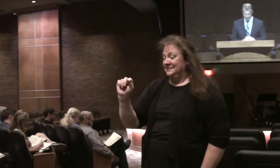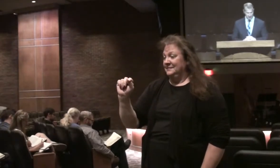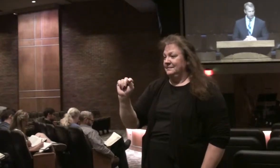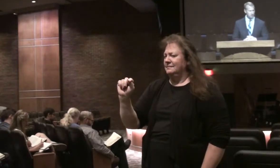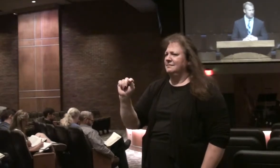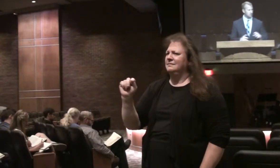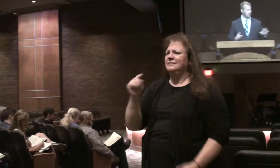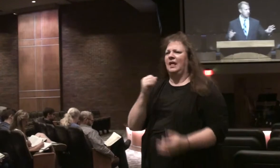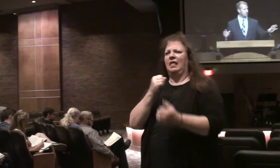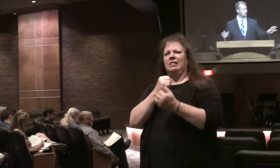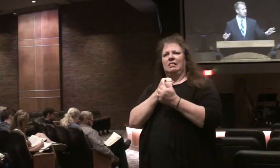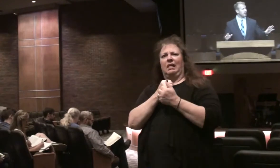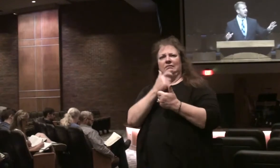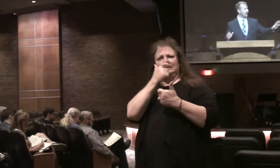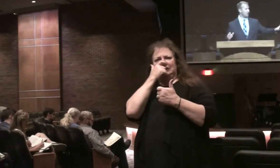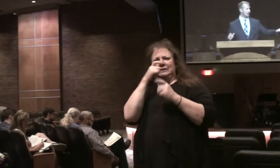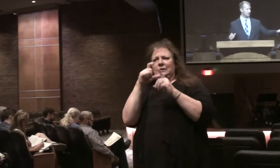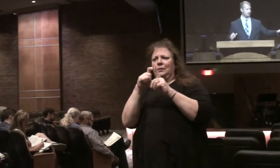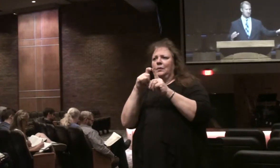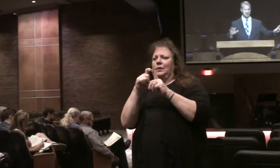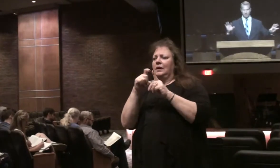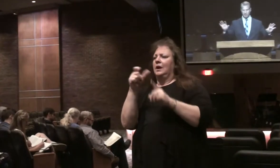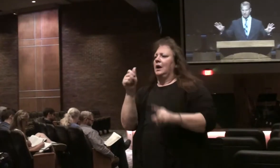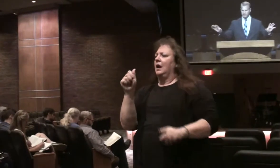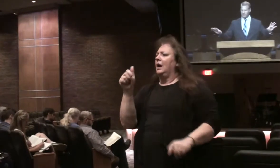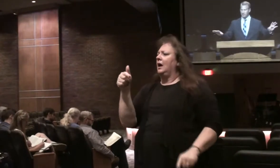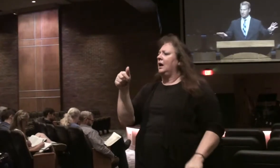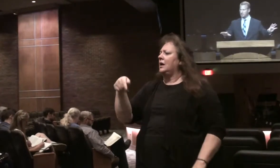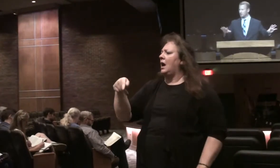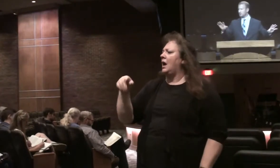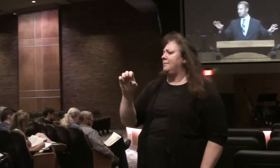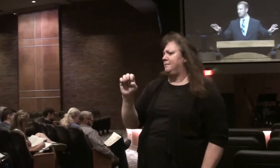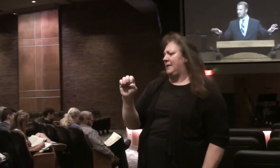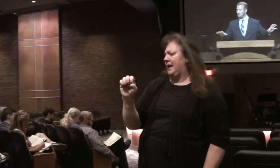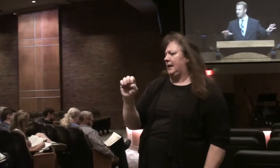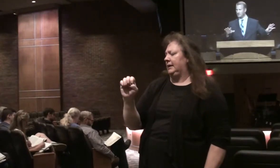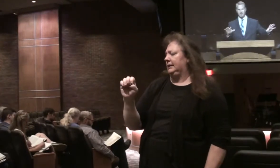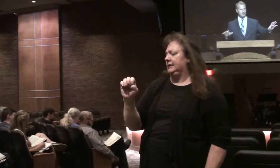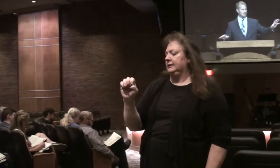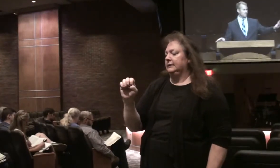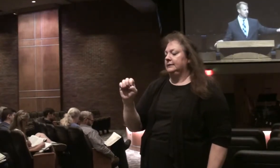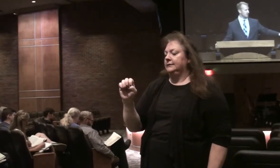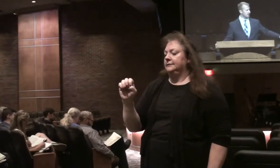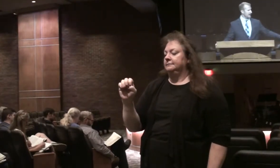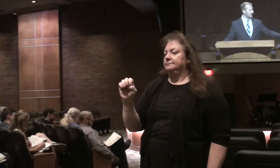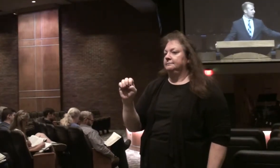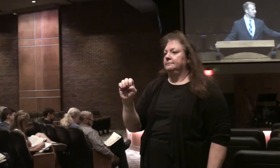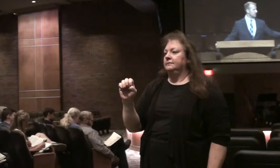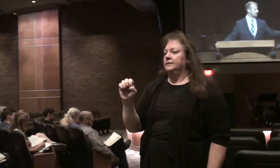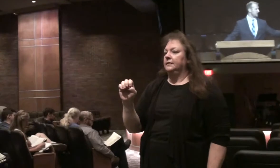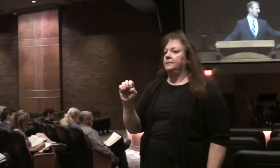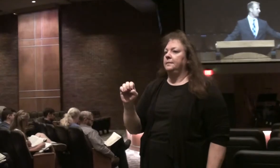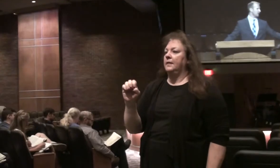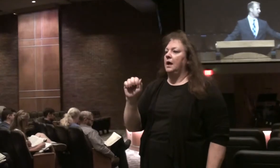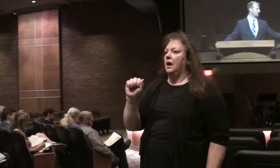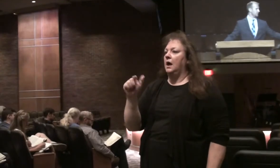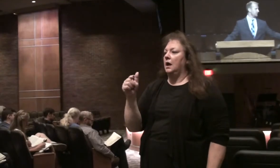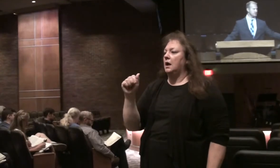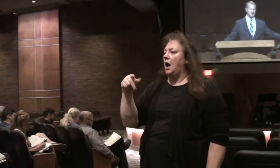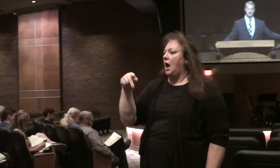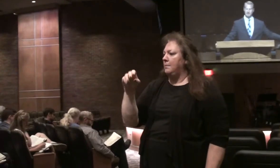an interesting word. We know it's the word agape. Different words, Greek words for love. The noun here is